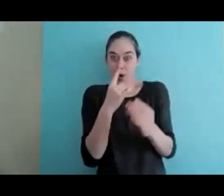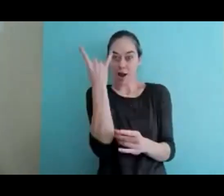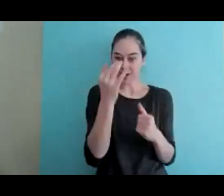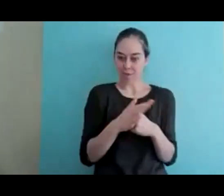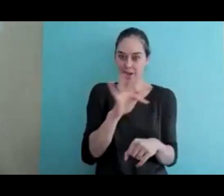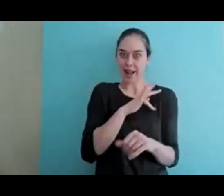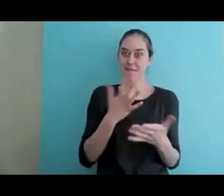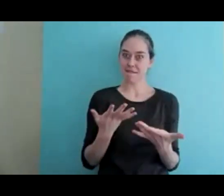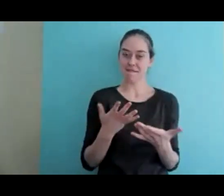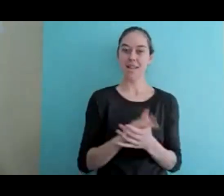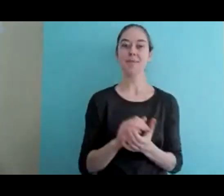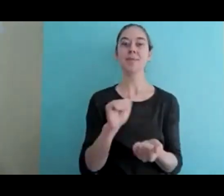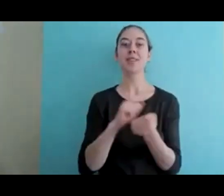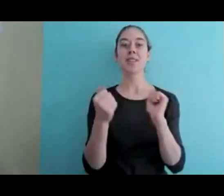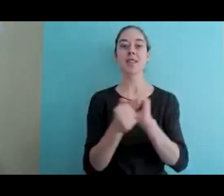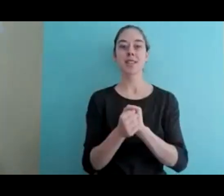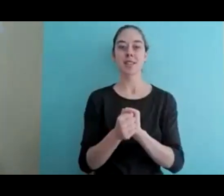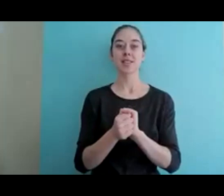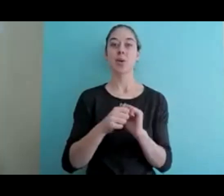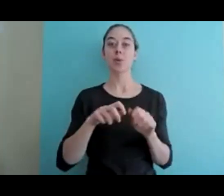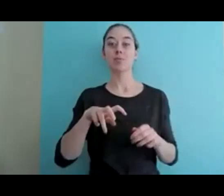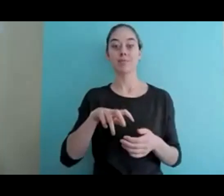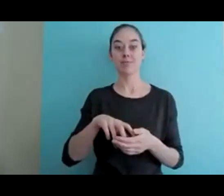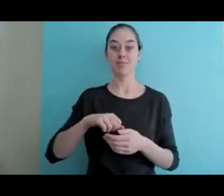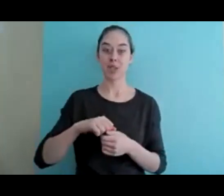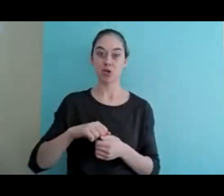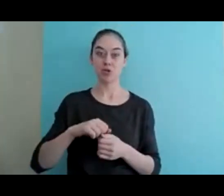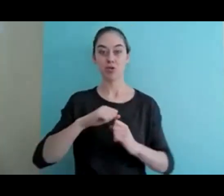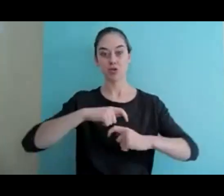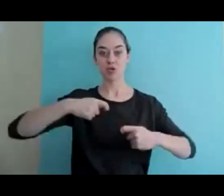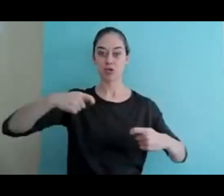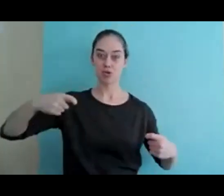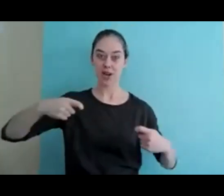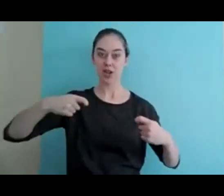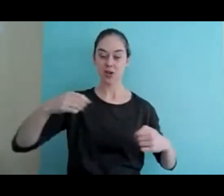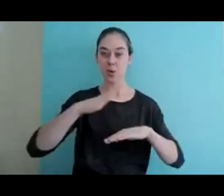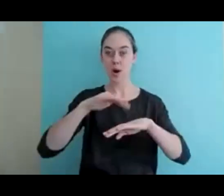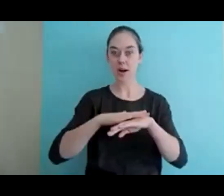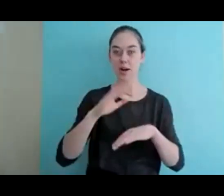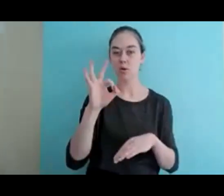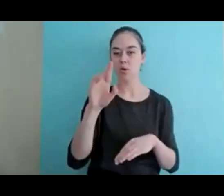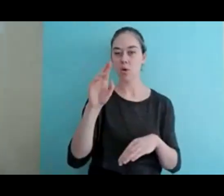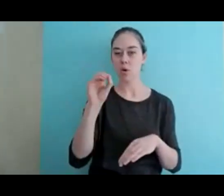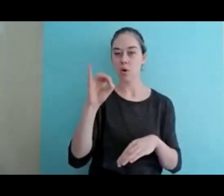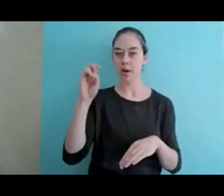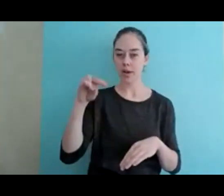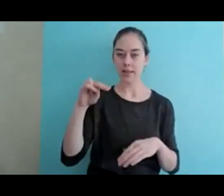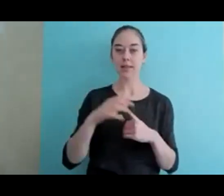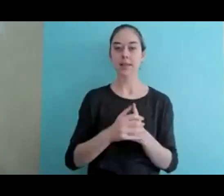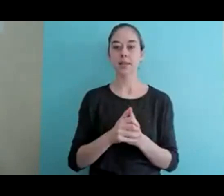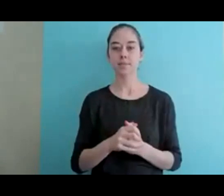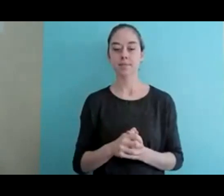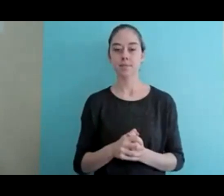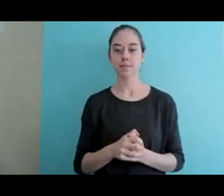change. Feet pointing away and lean into your groin. We're going to get a nice little stretch on our groin. That's